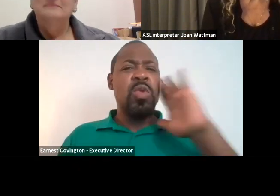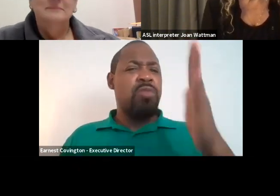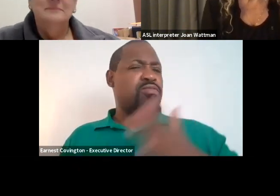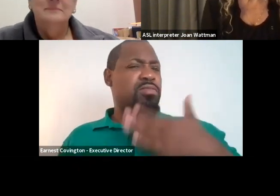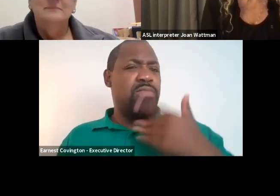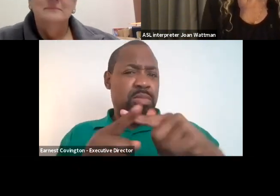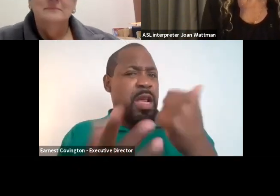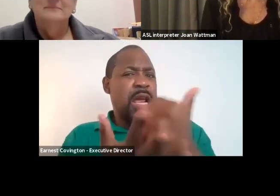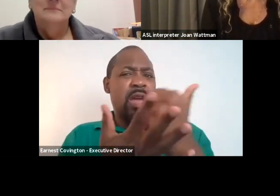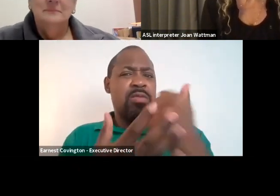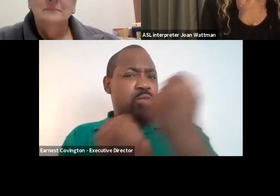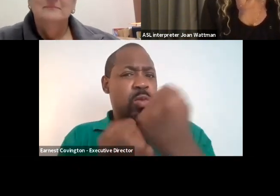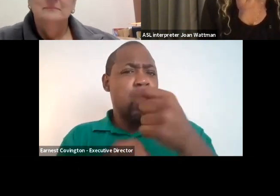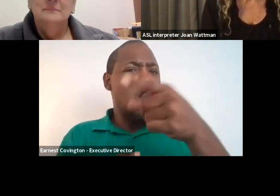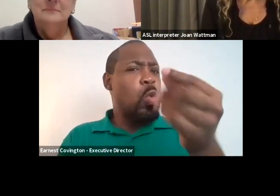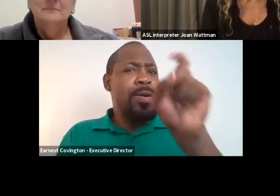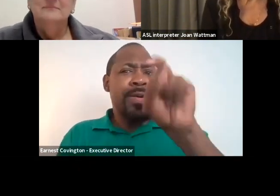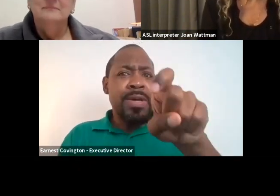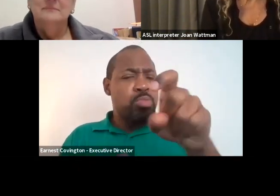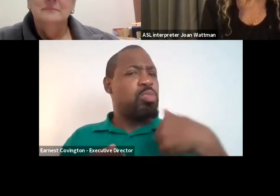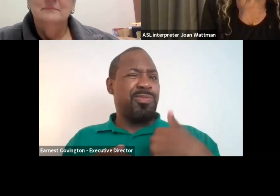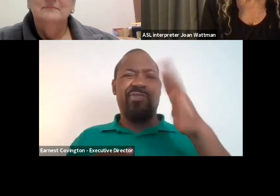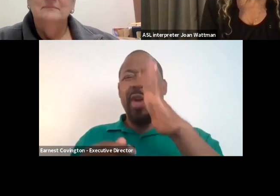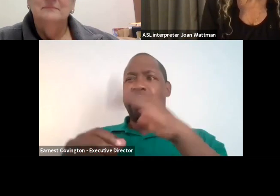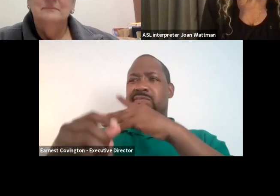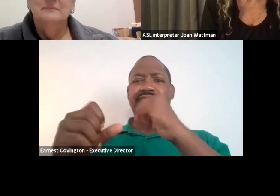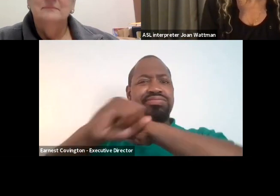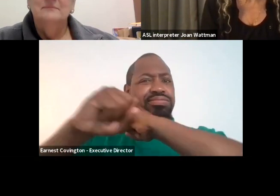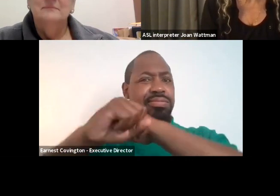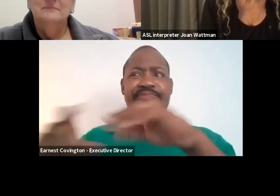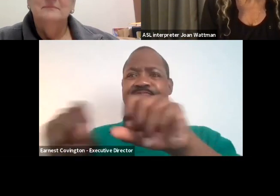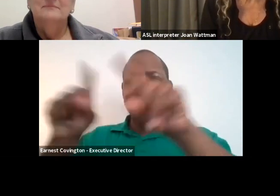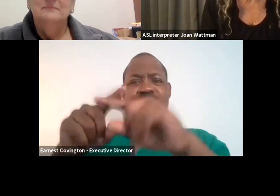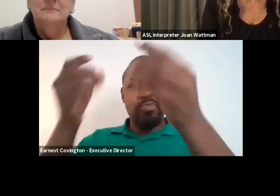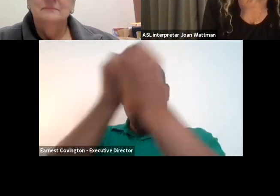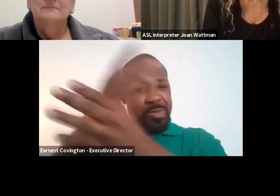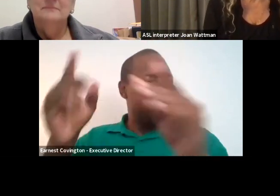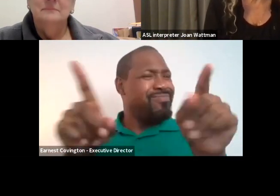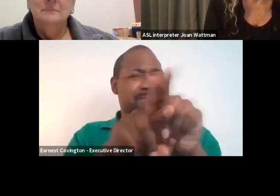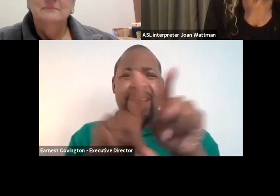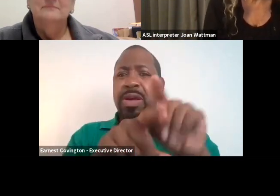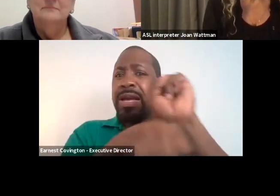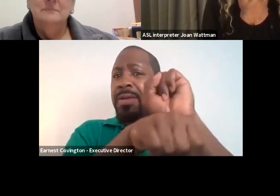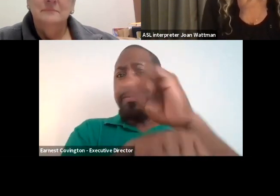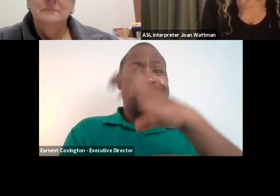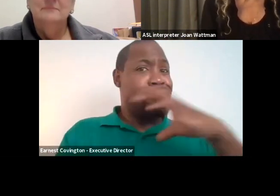understand you're feeling overwhelmed, and the commission would certainly be able to support whatever is needed as far as outreach, contacting